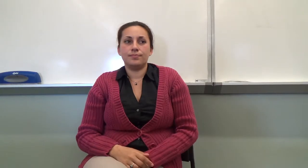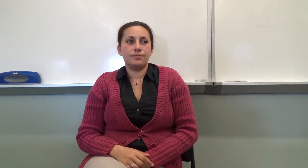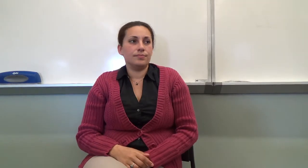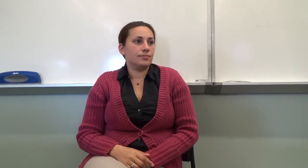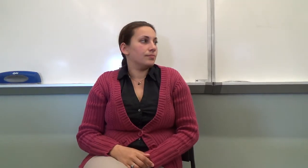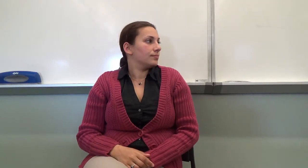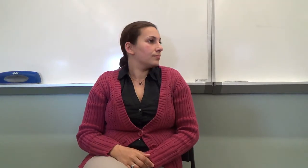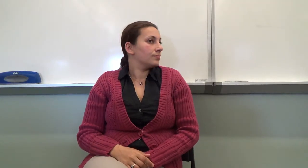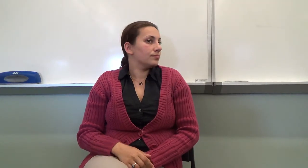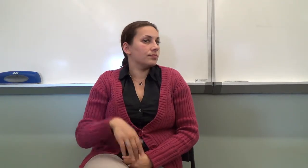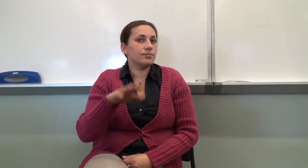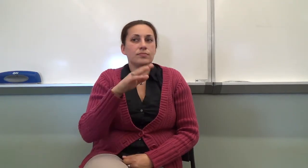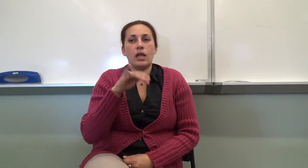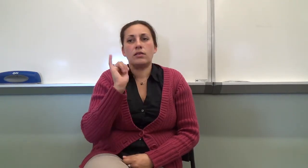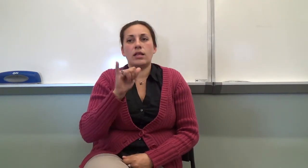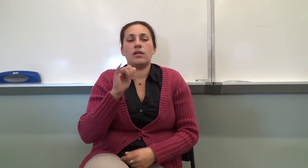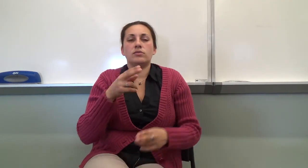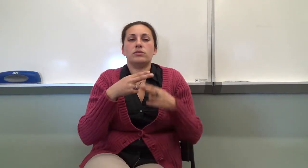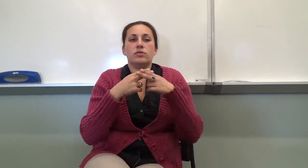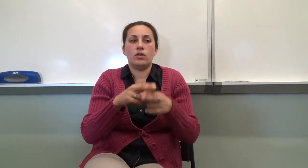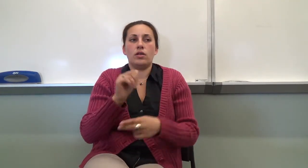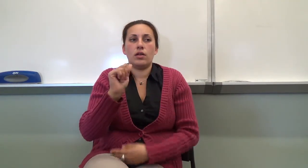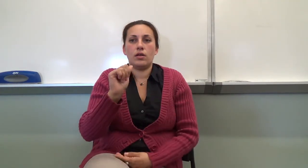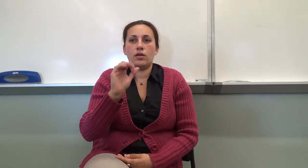And that would be an acute angle it's between 0 and 90.